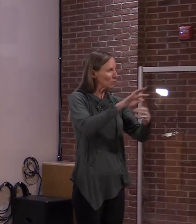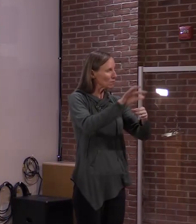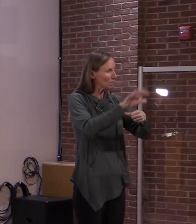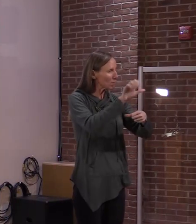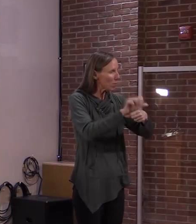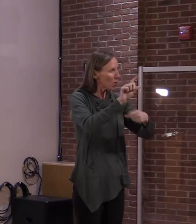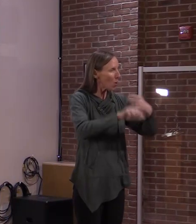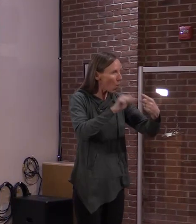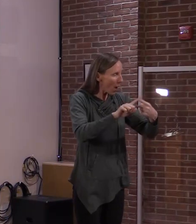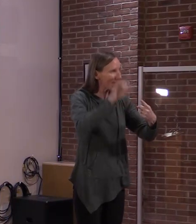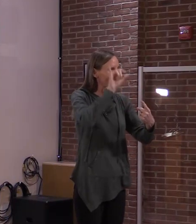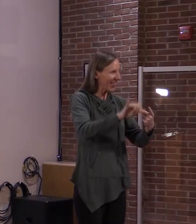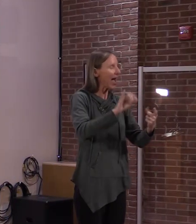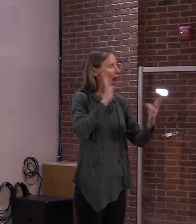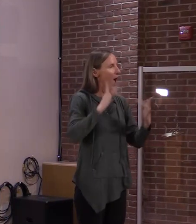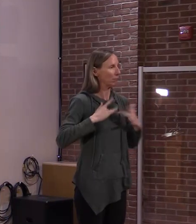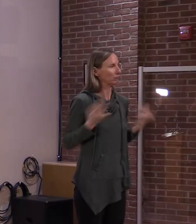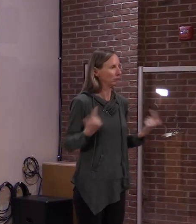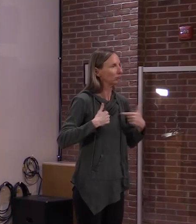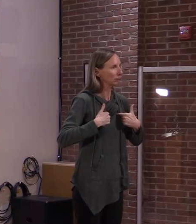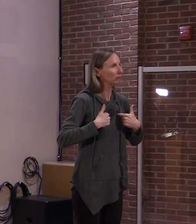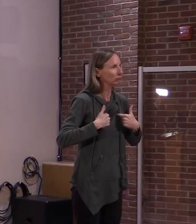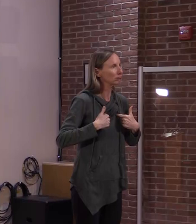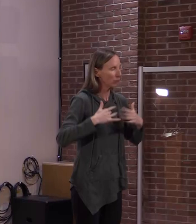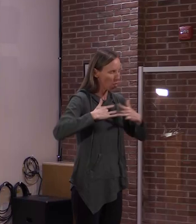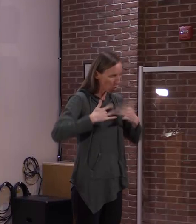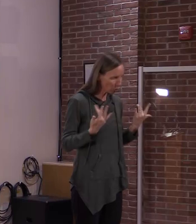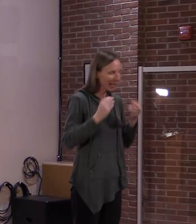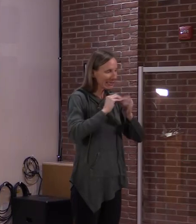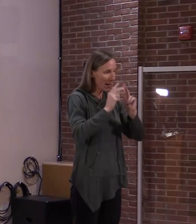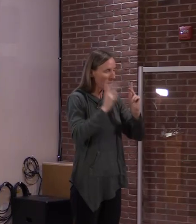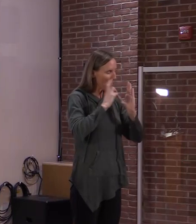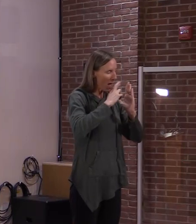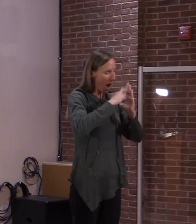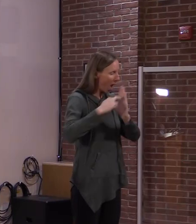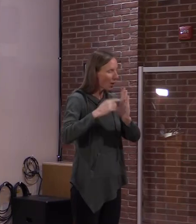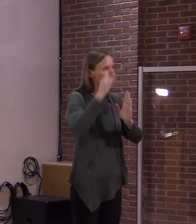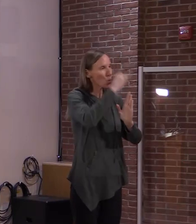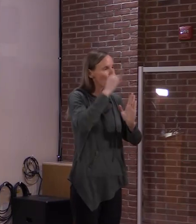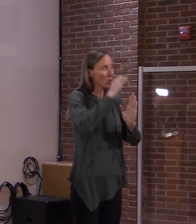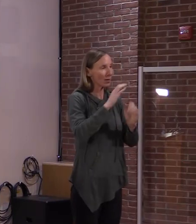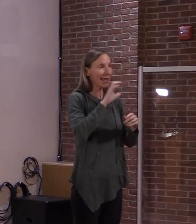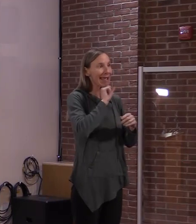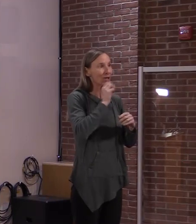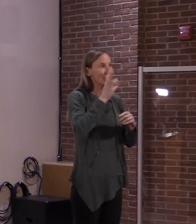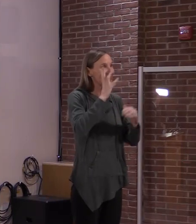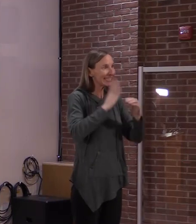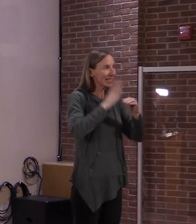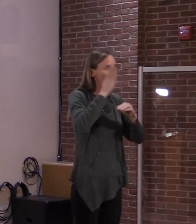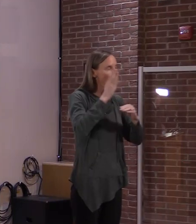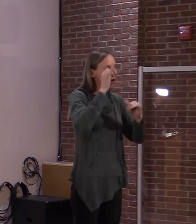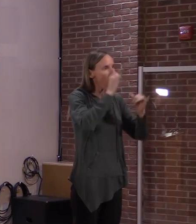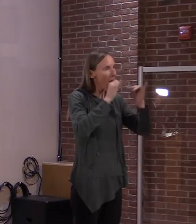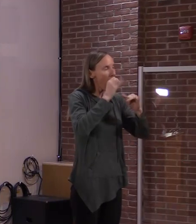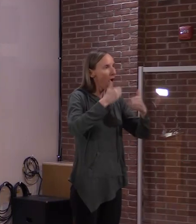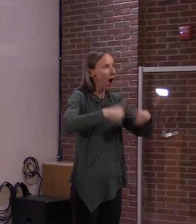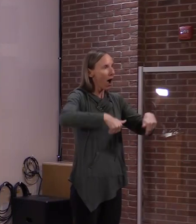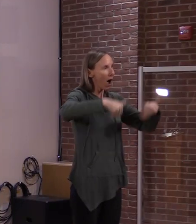very, very pleased with the turnout of the 16 and over at this point in time. This